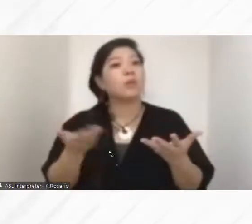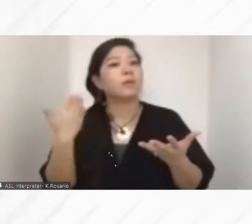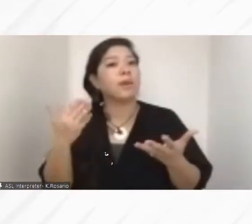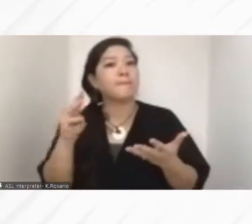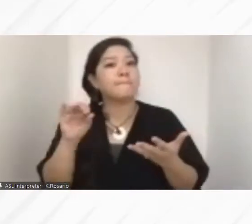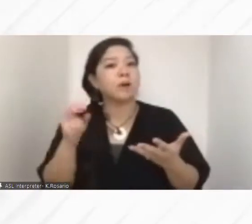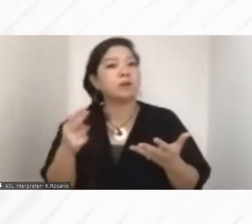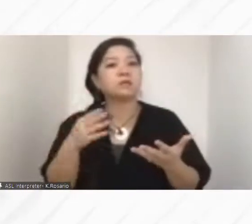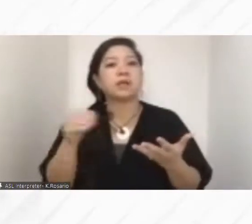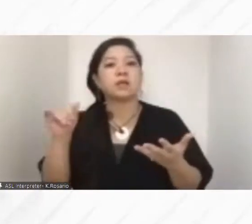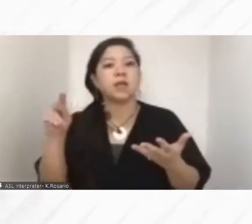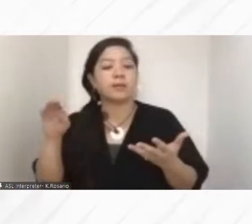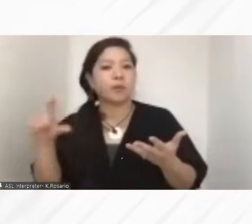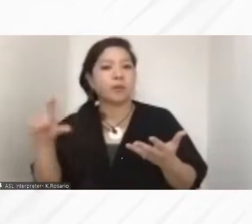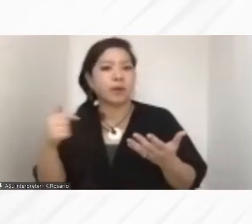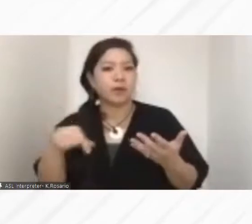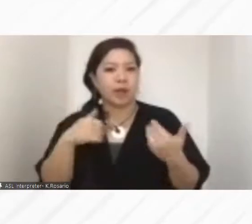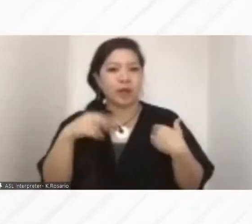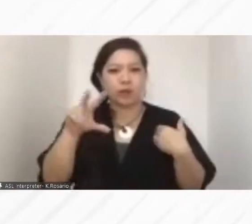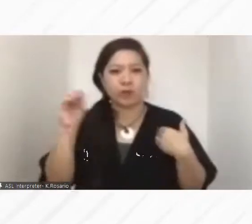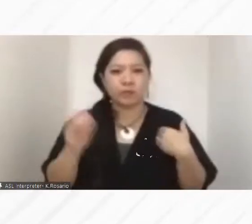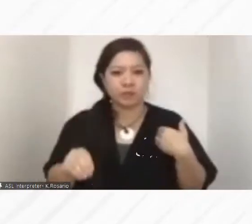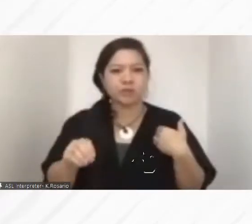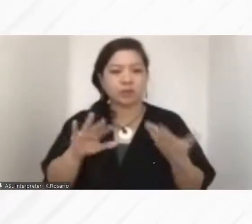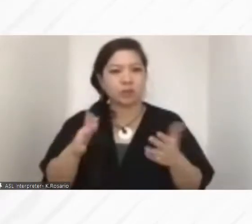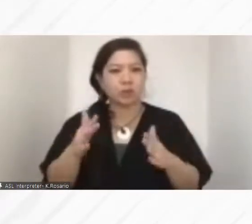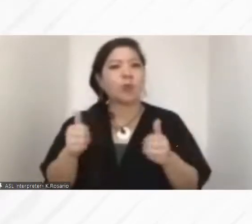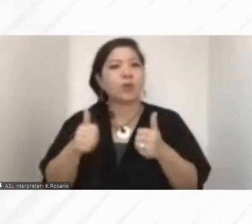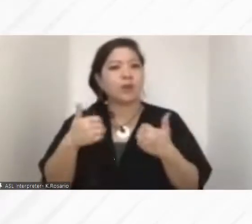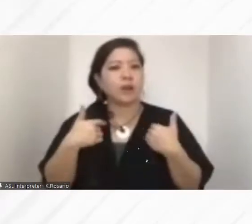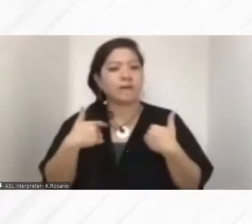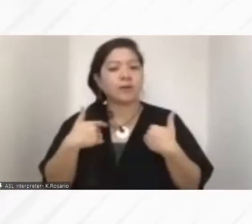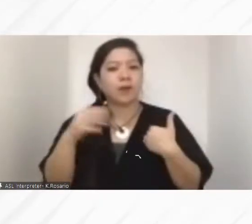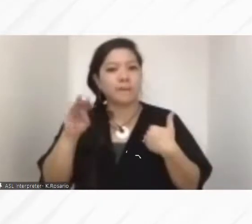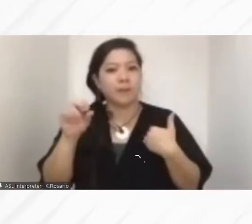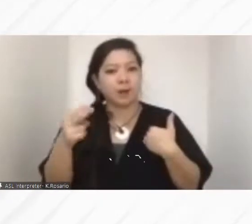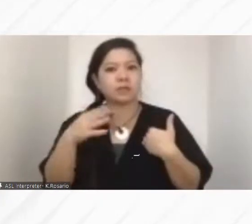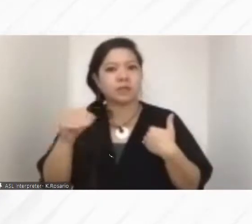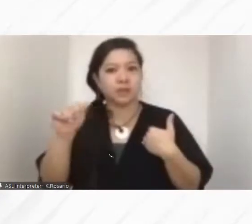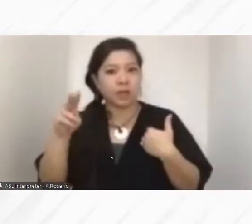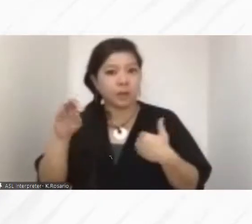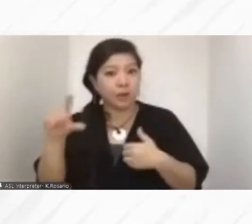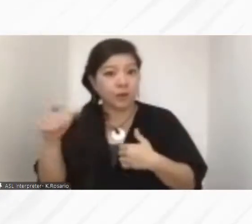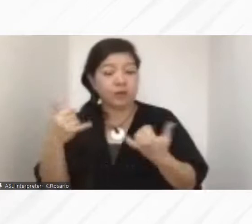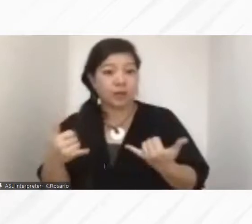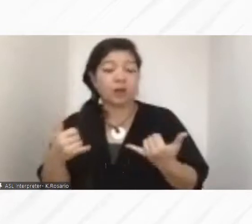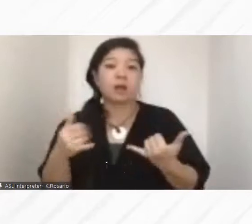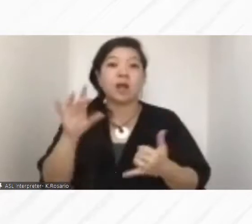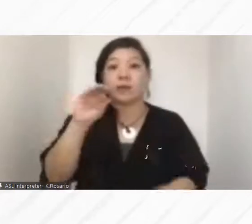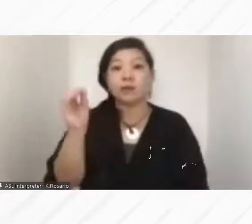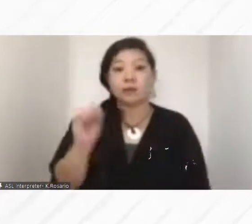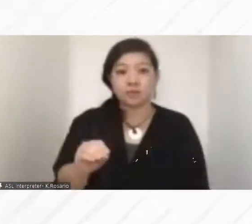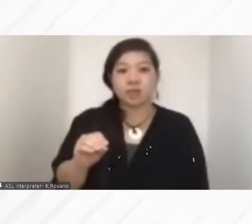30% mortality rate if you got COVID-19 in March and in April versus about an 8% mortality rate